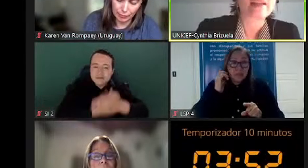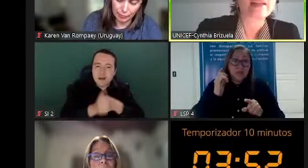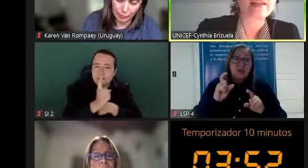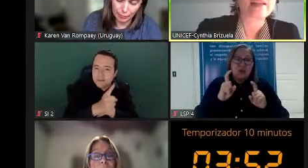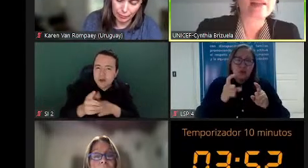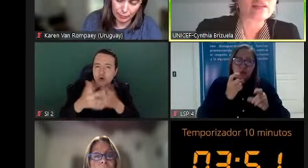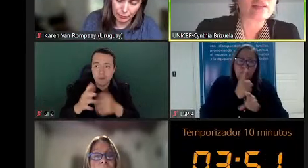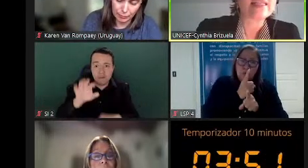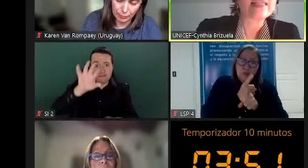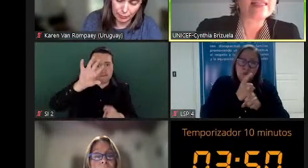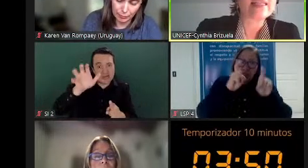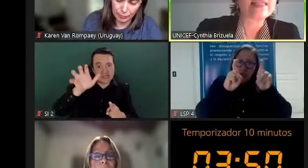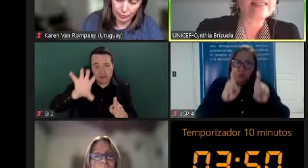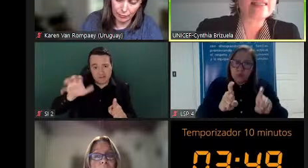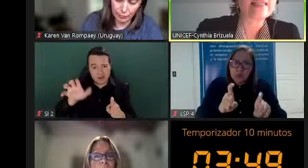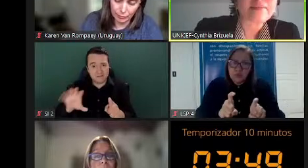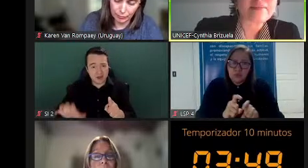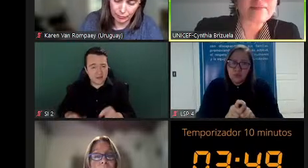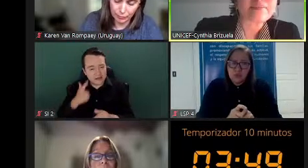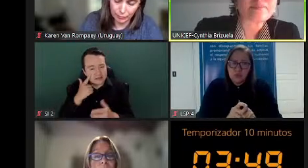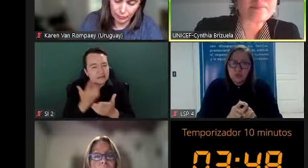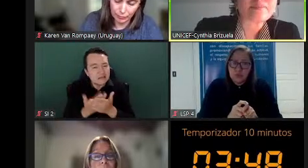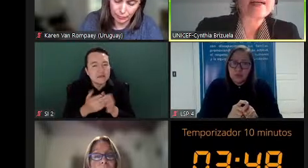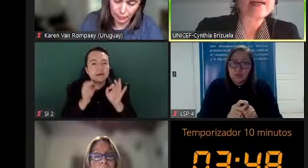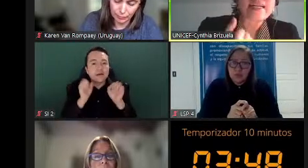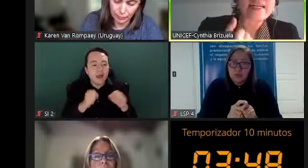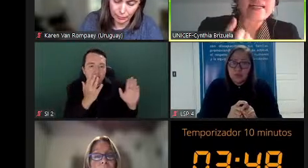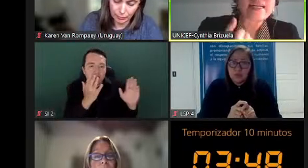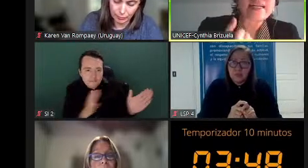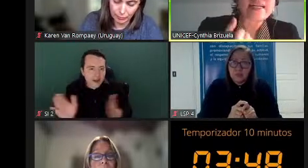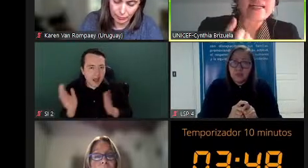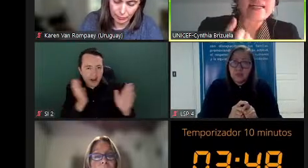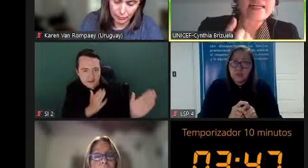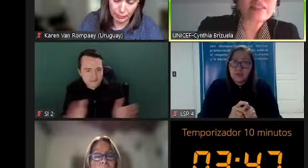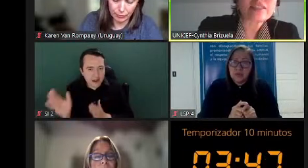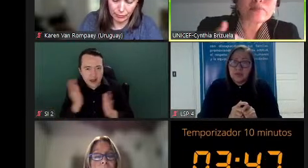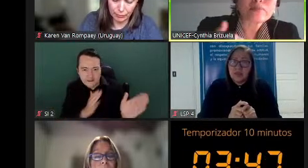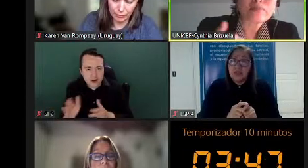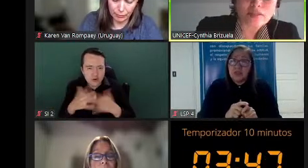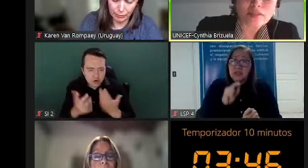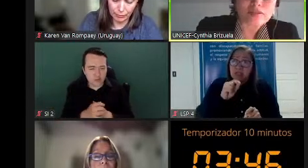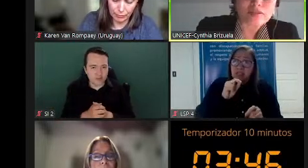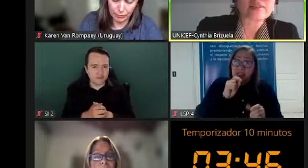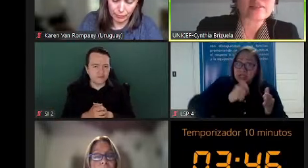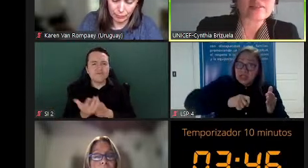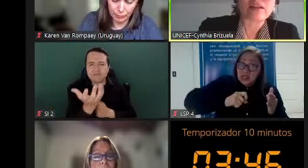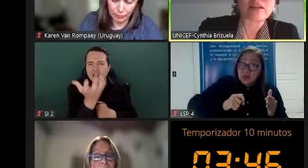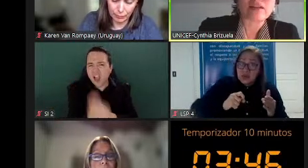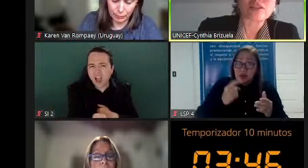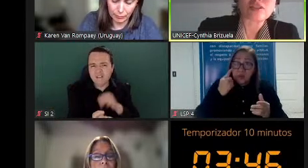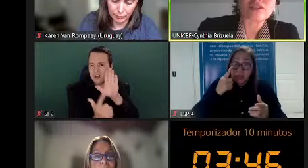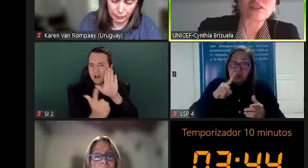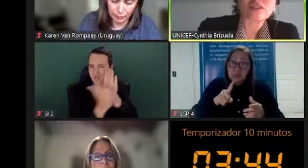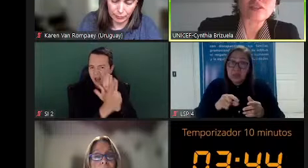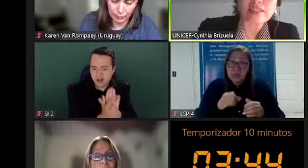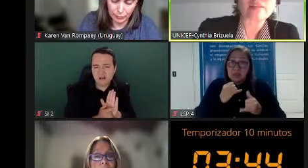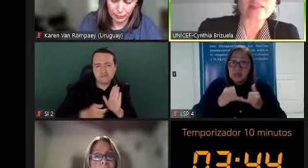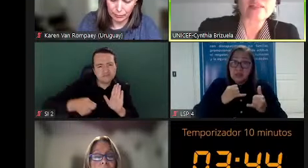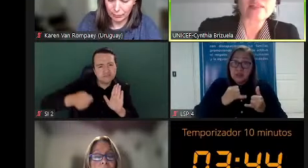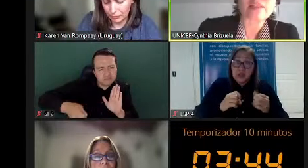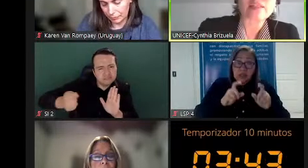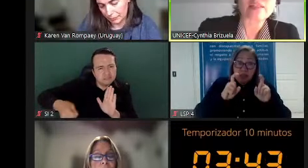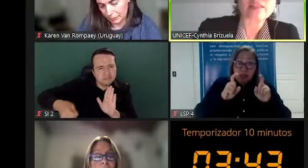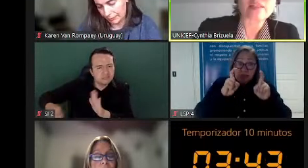have proper planning of inclusive education there are laws and frameworks